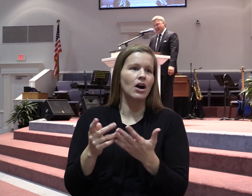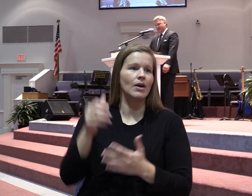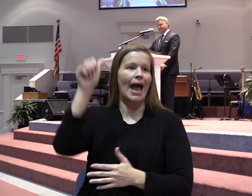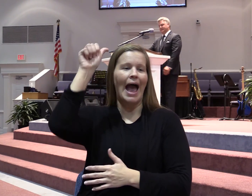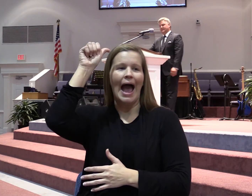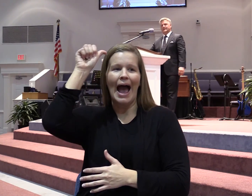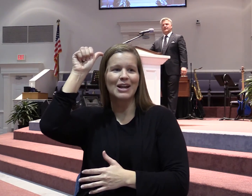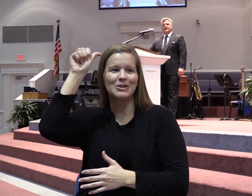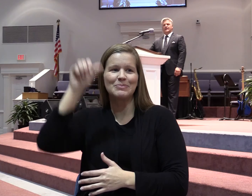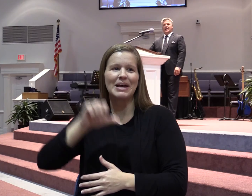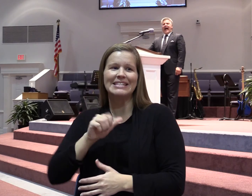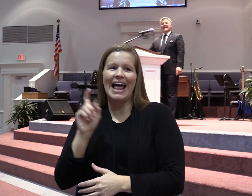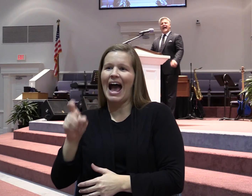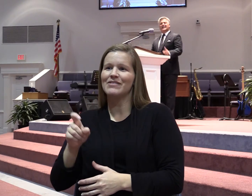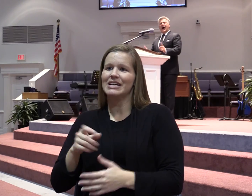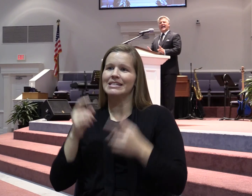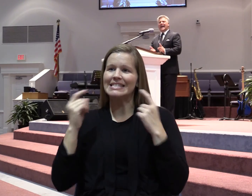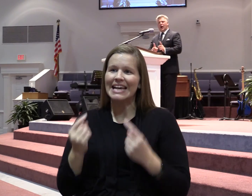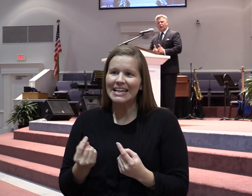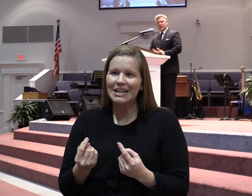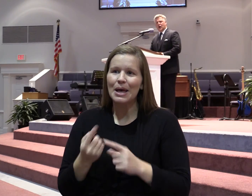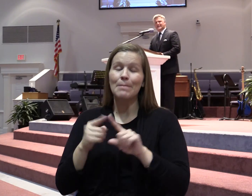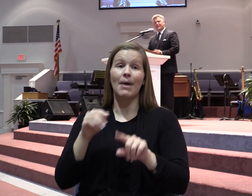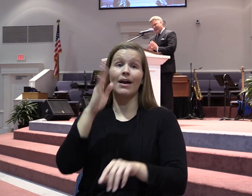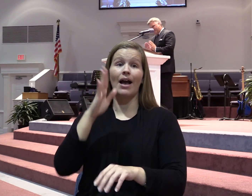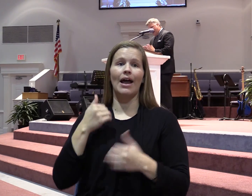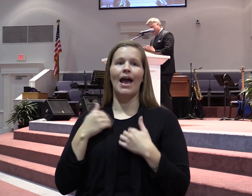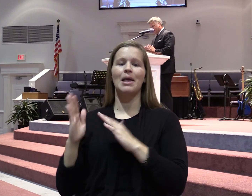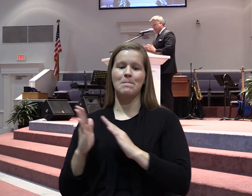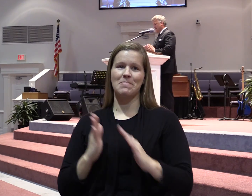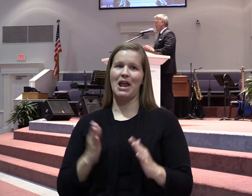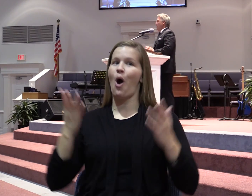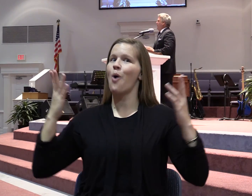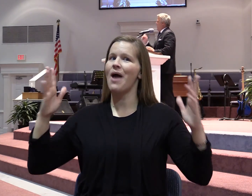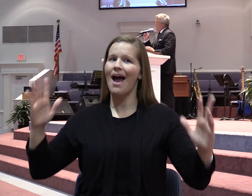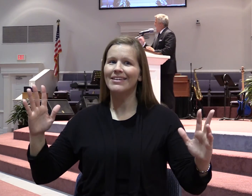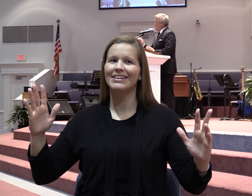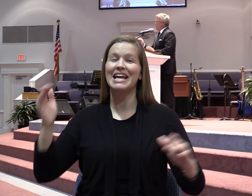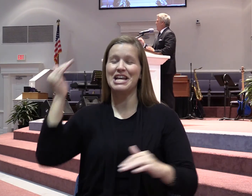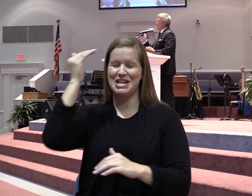choose sin. And yet God had an alternative in place.